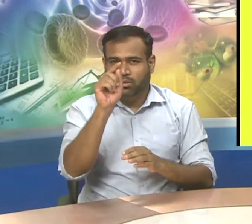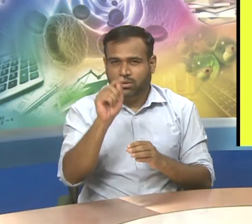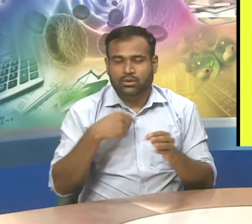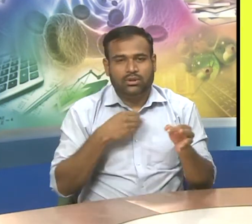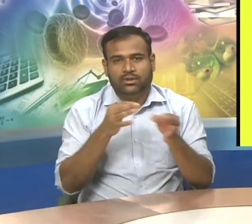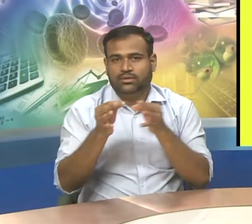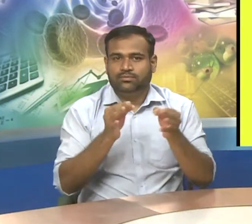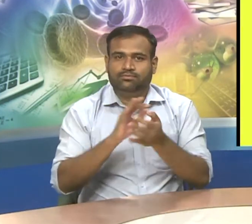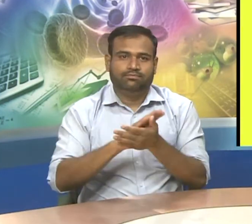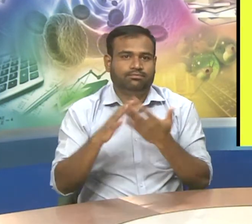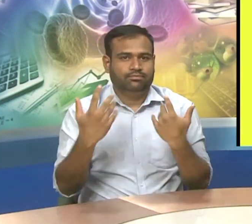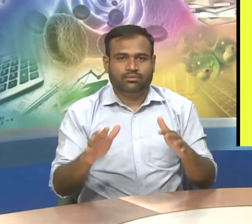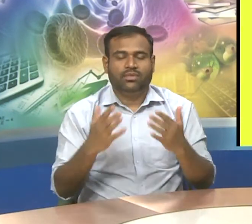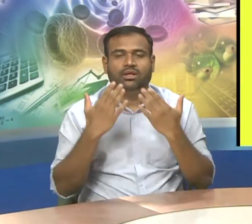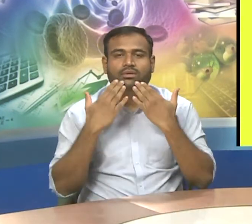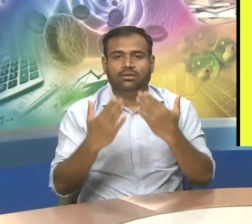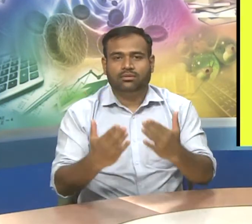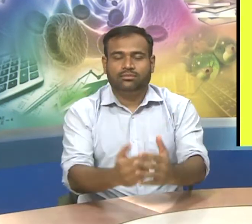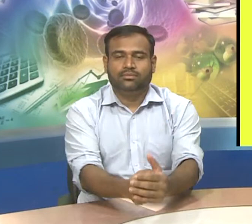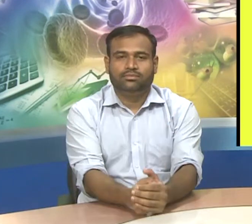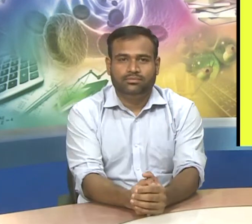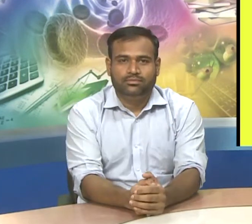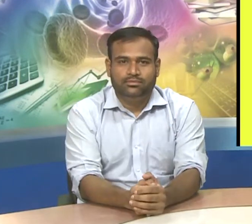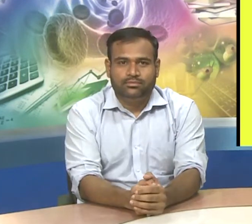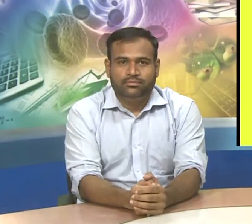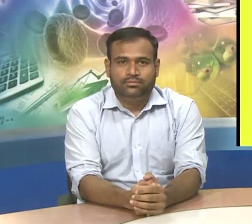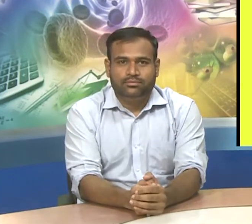So far we have understood the lesson. Thank you.